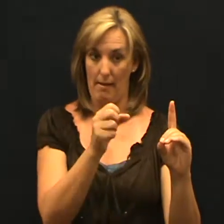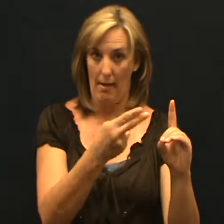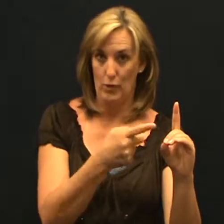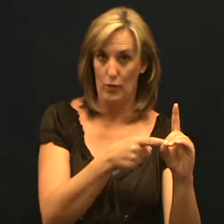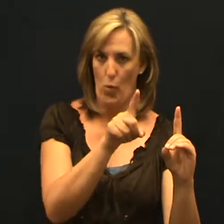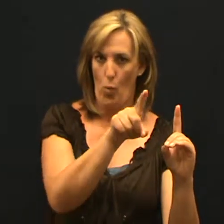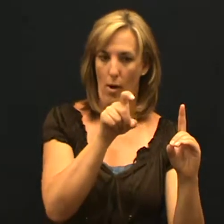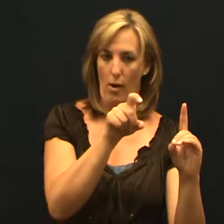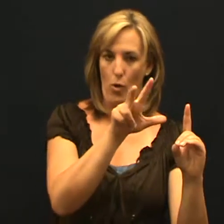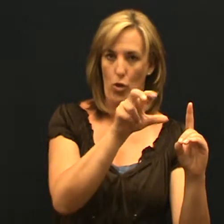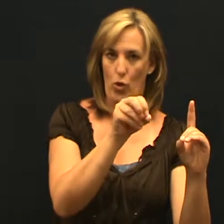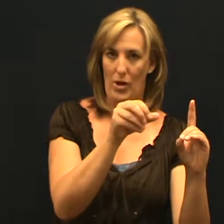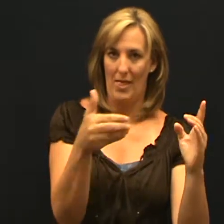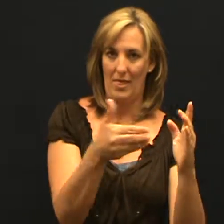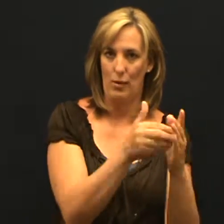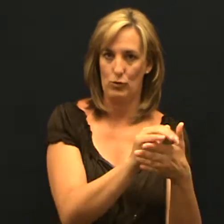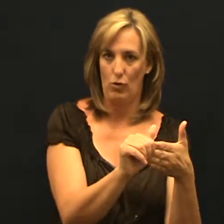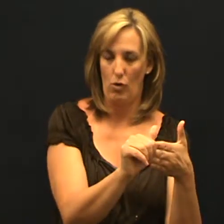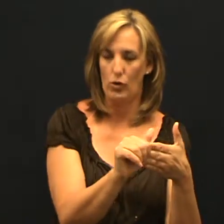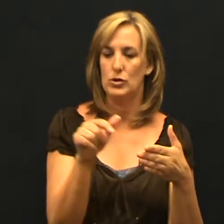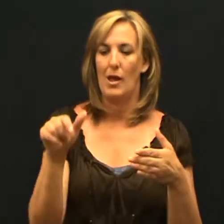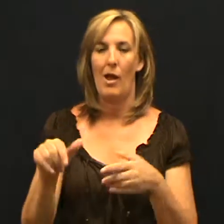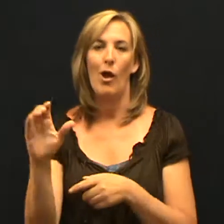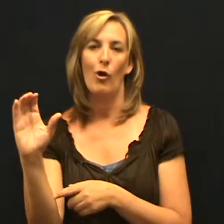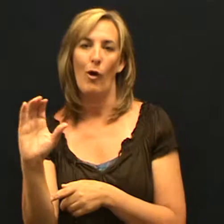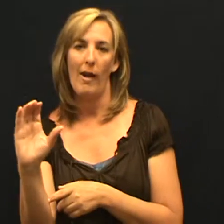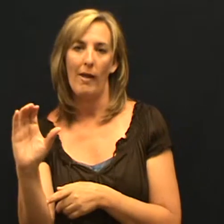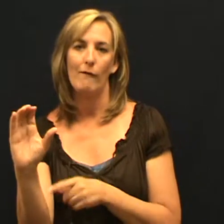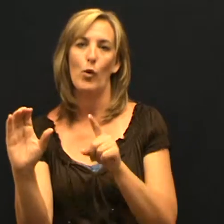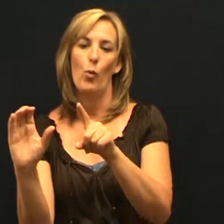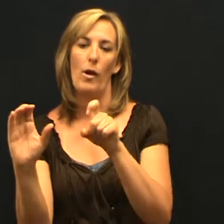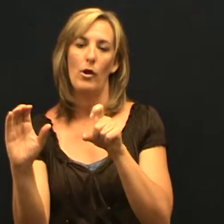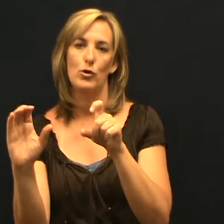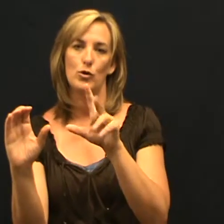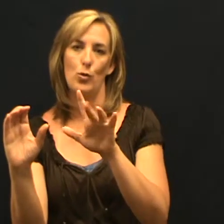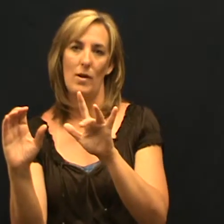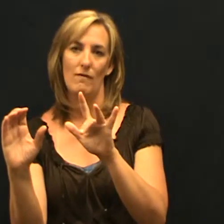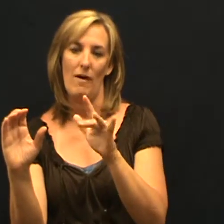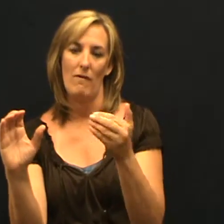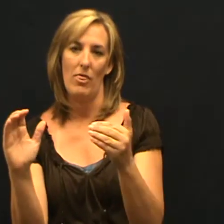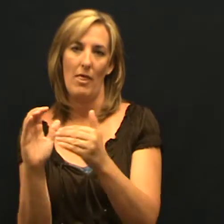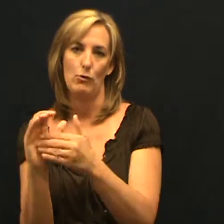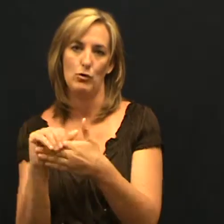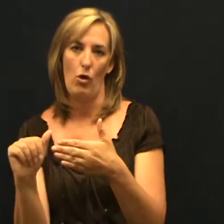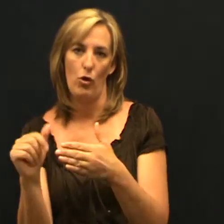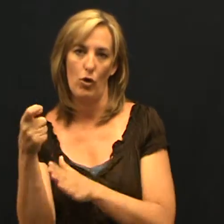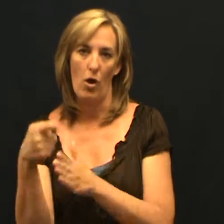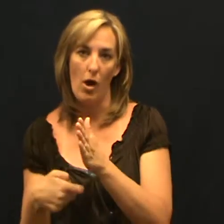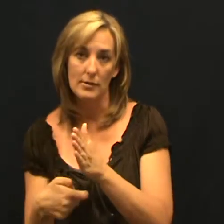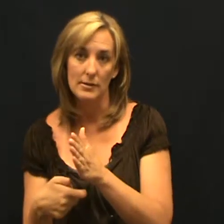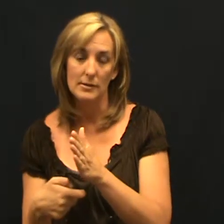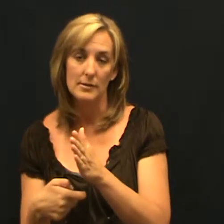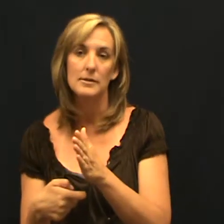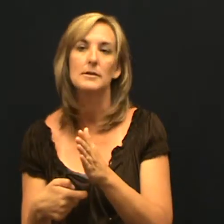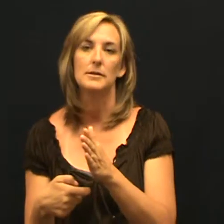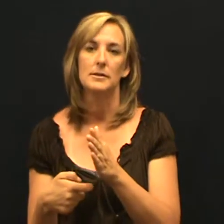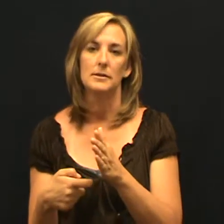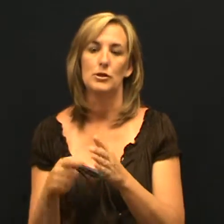$130,000. We credit treasury stock for the $125,000 cost, and then we